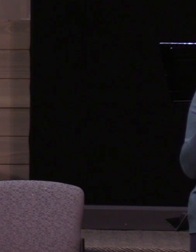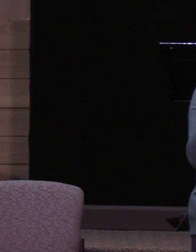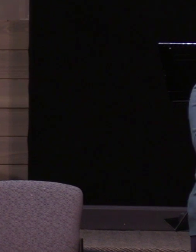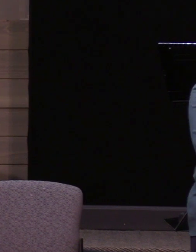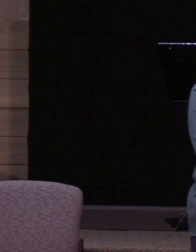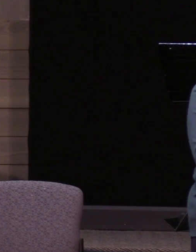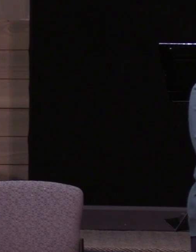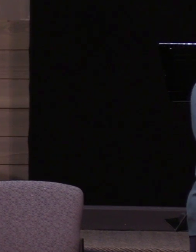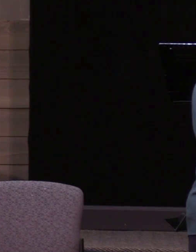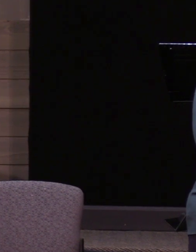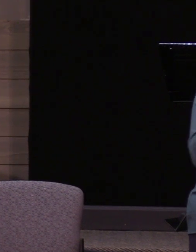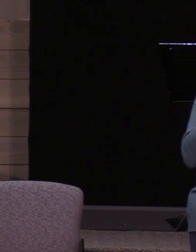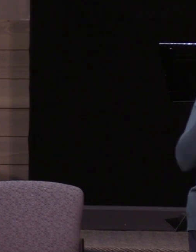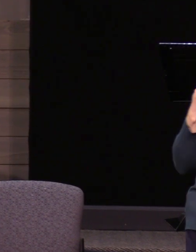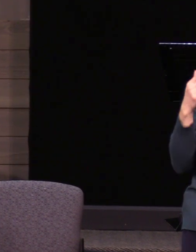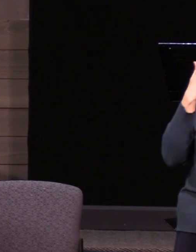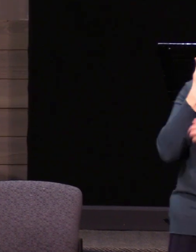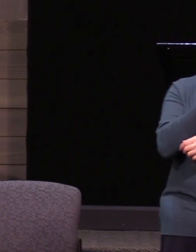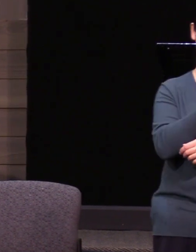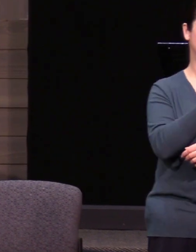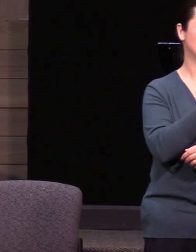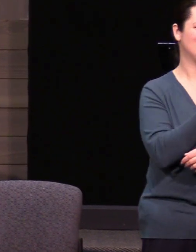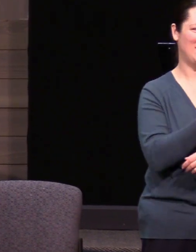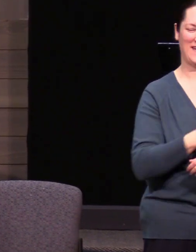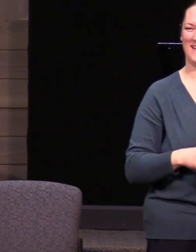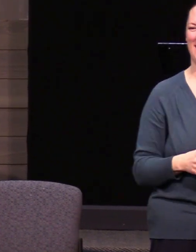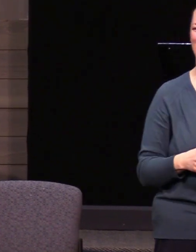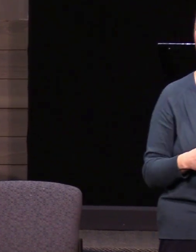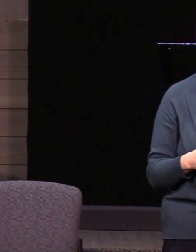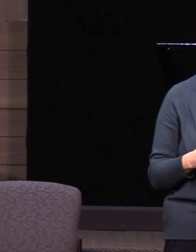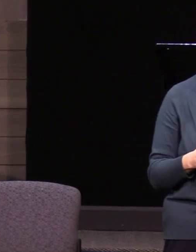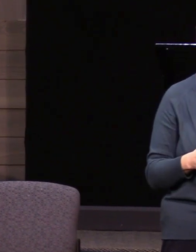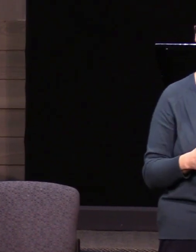Again, thank you, CJ.